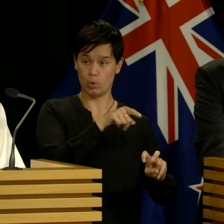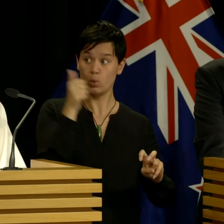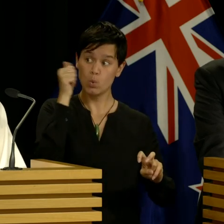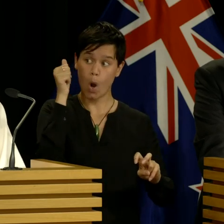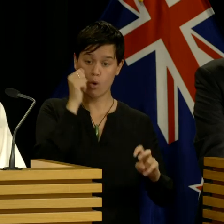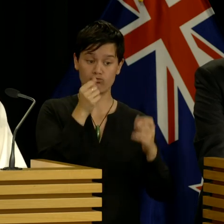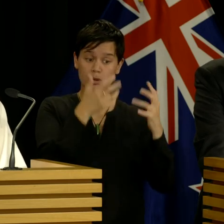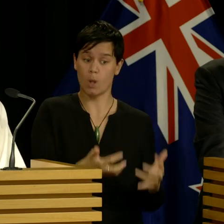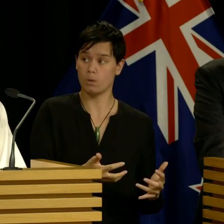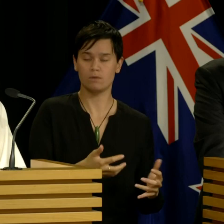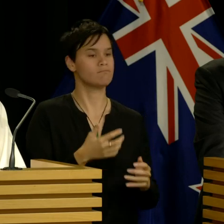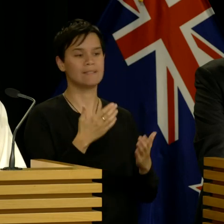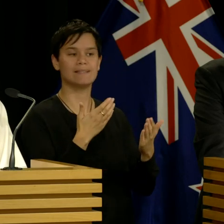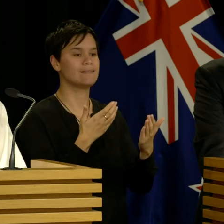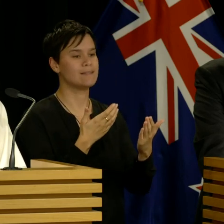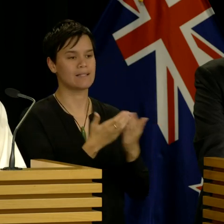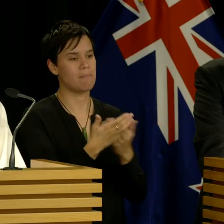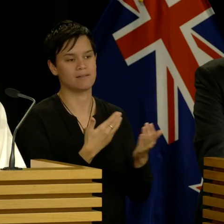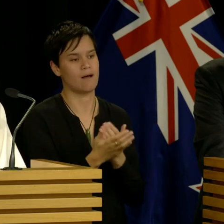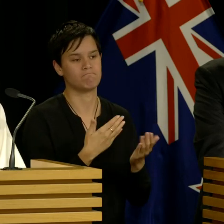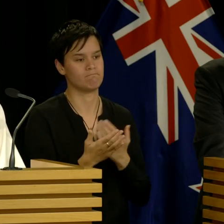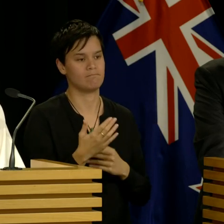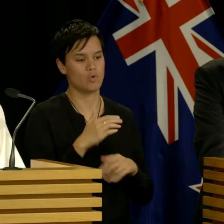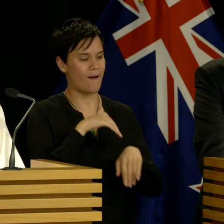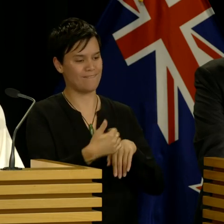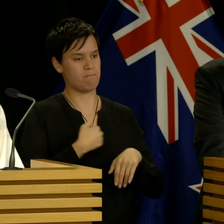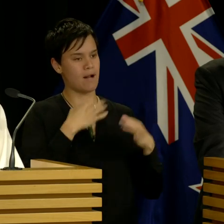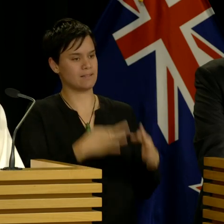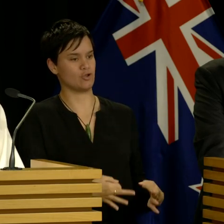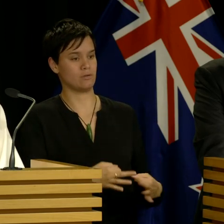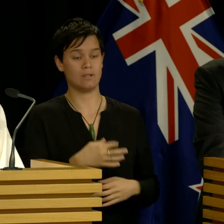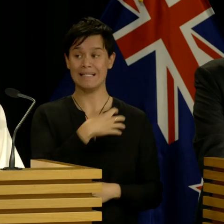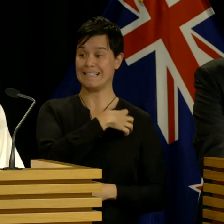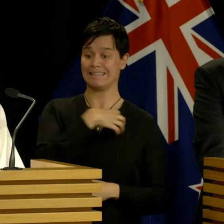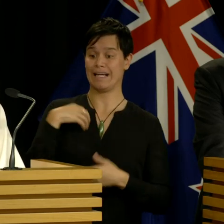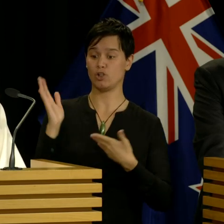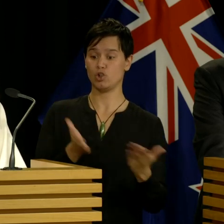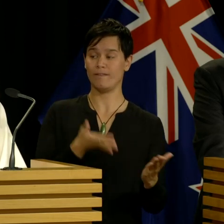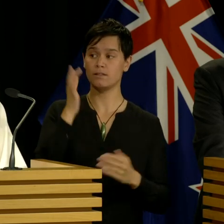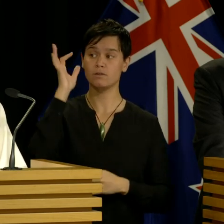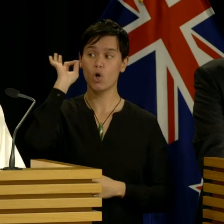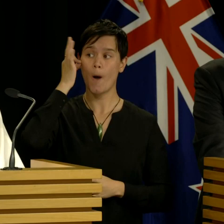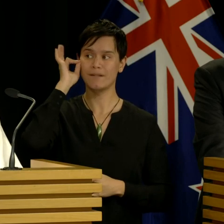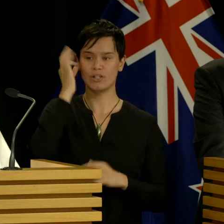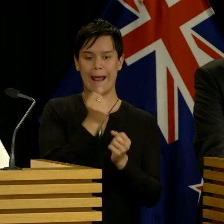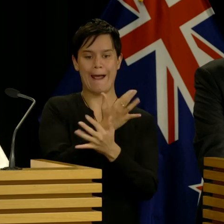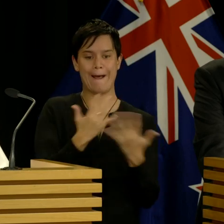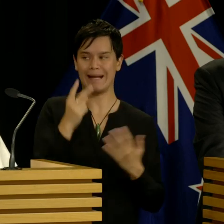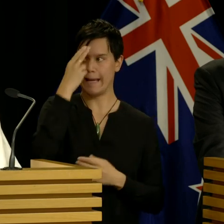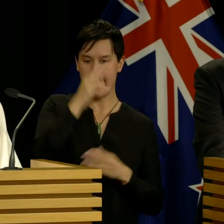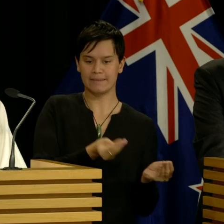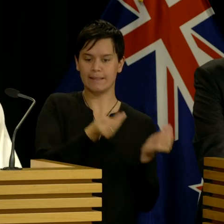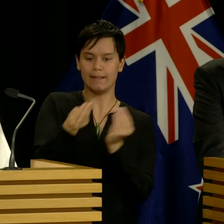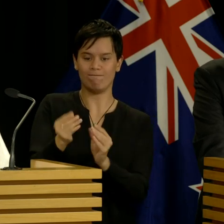regardless of its findings or its process, it had no bearing on my decision. How many names did the State Services Commission put forward for your consideration? I don't want to get into the ins and outs